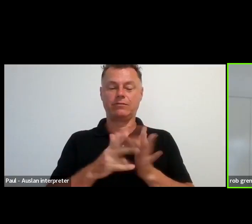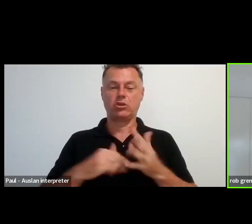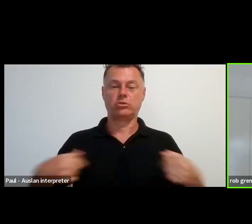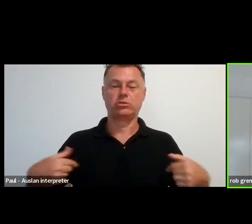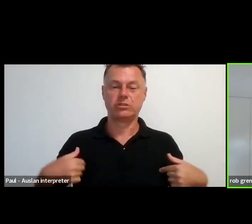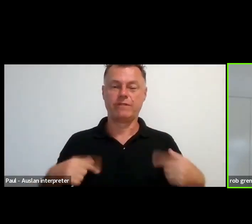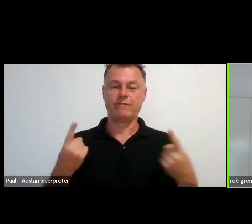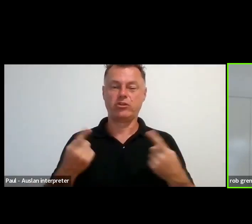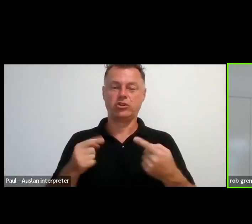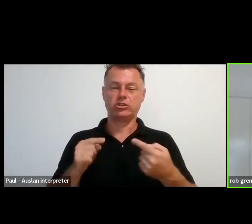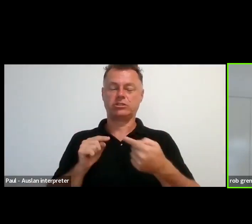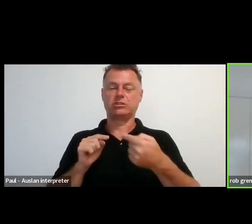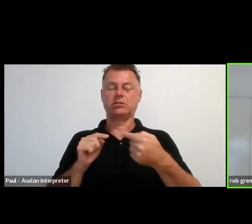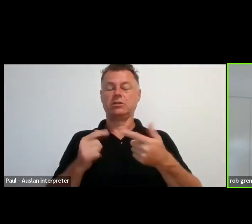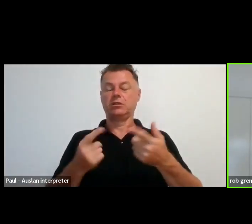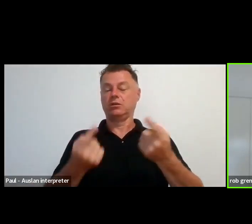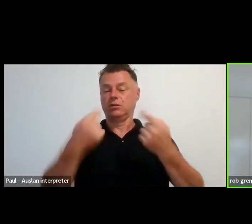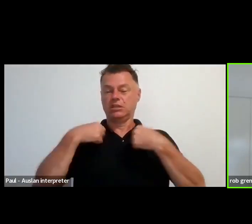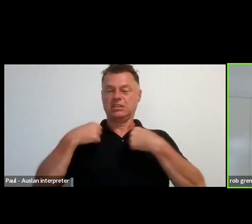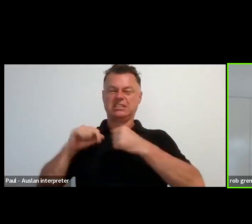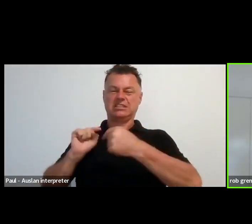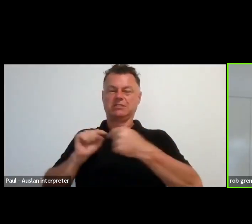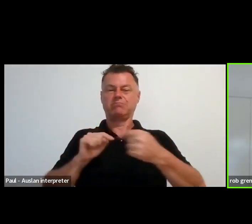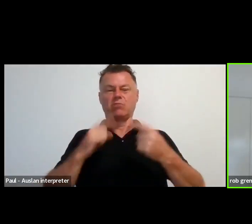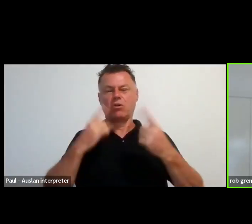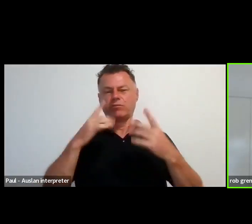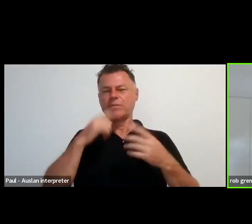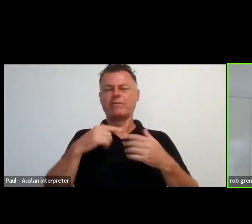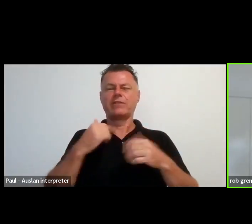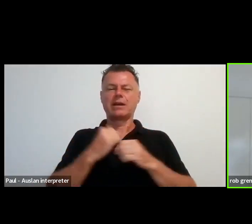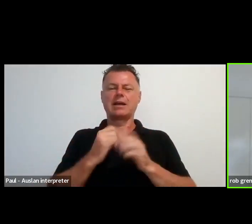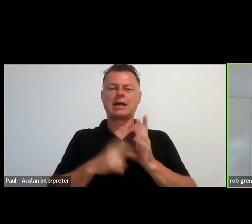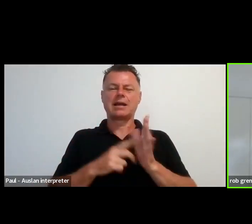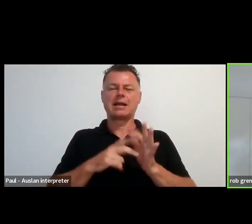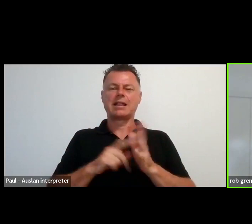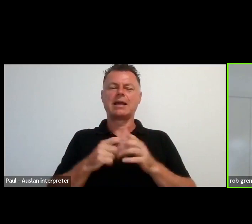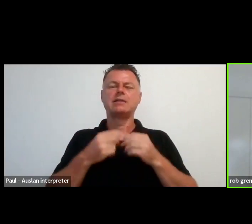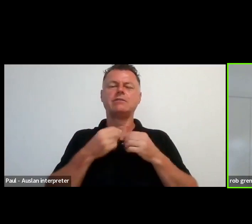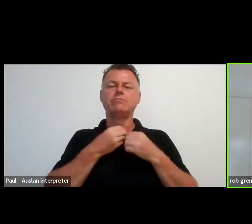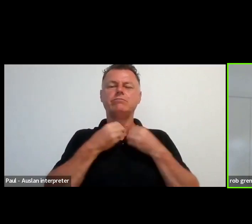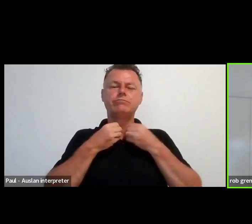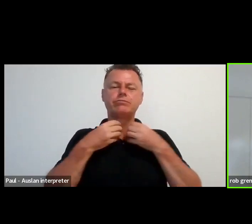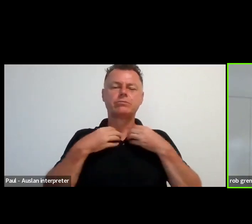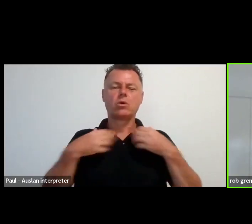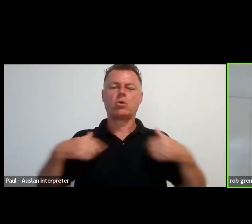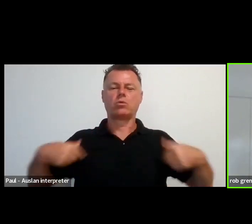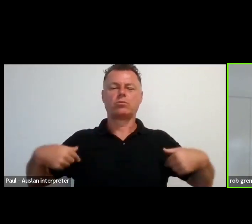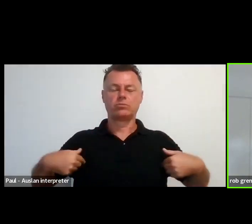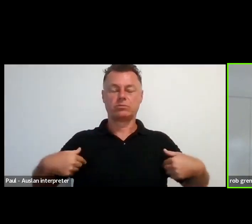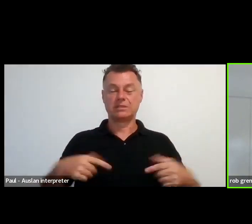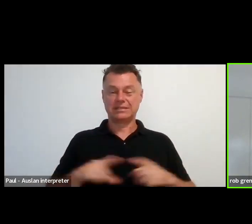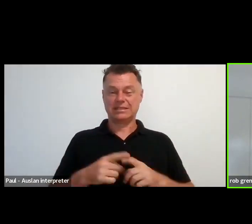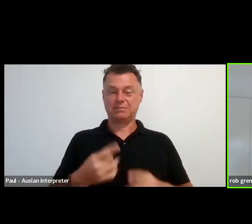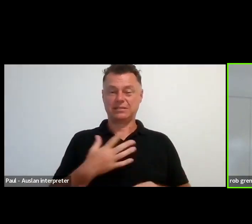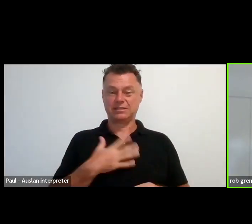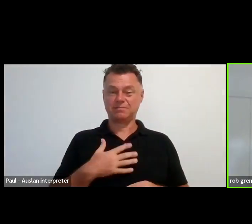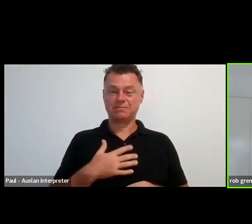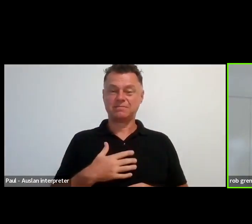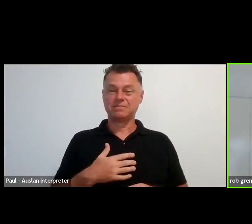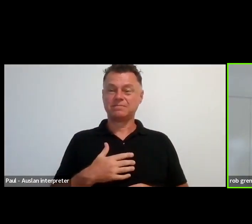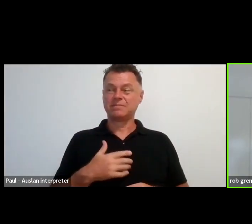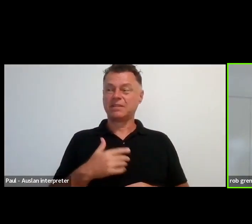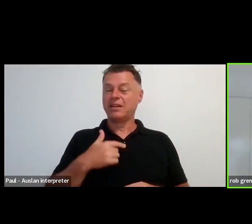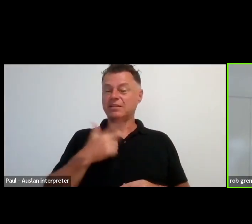So it's very common for people to have swollen glands. And there probably are many of you out there like myself that every time you have the